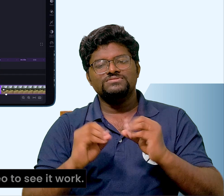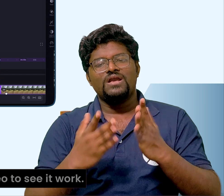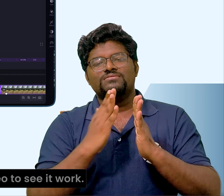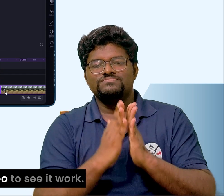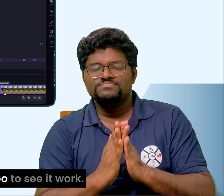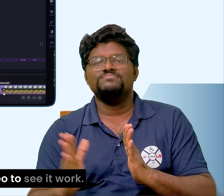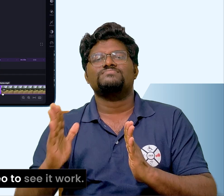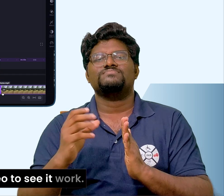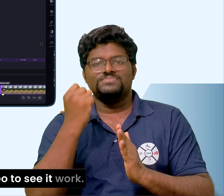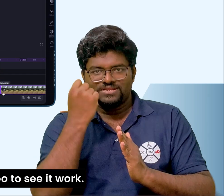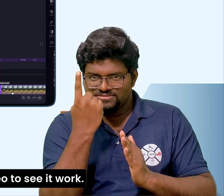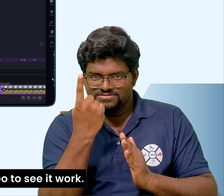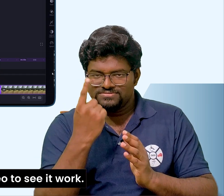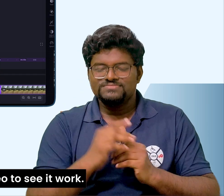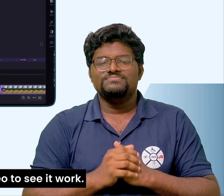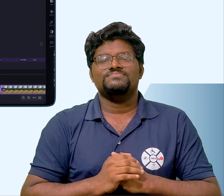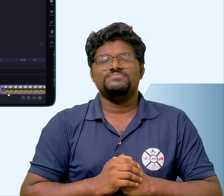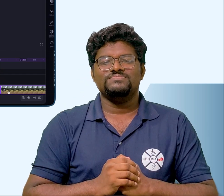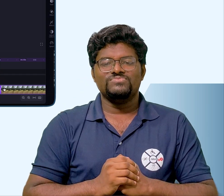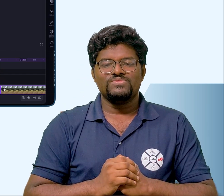Play the video to see it work.